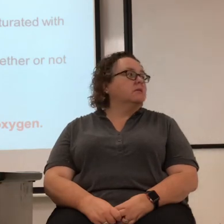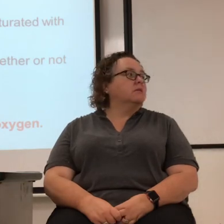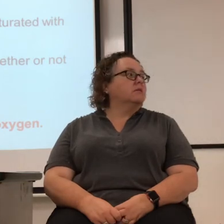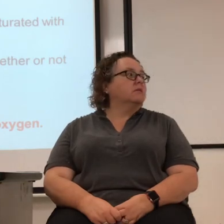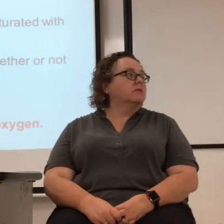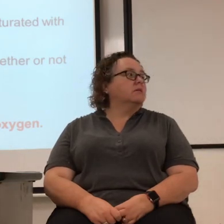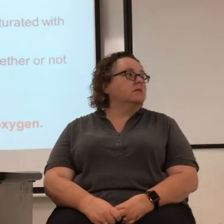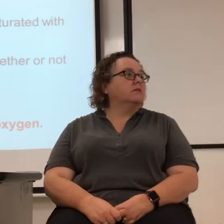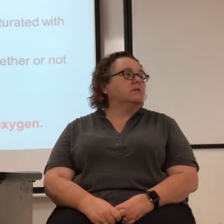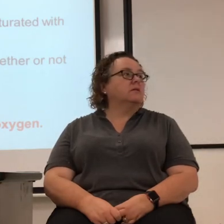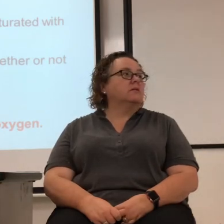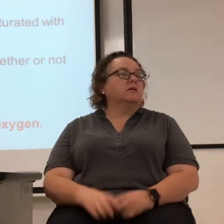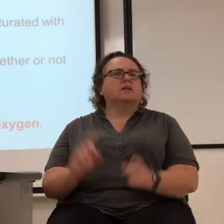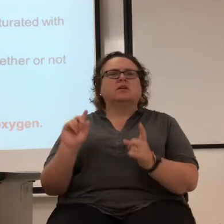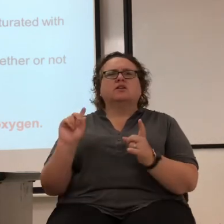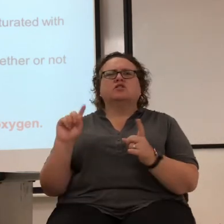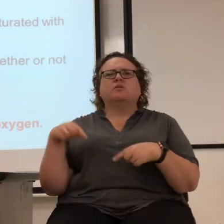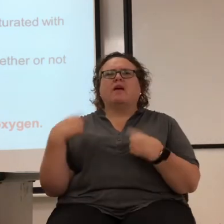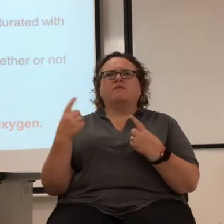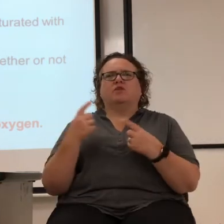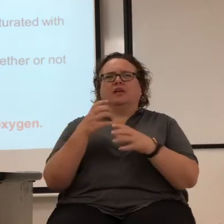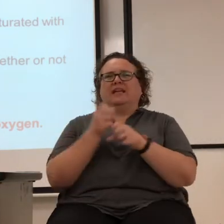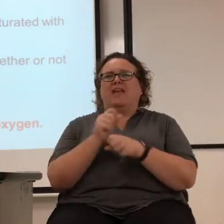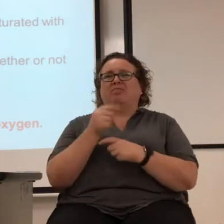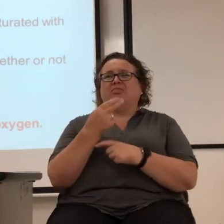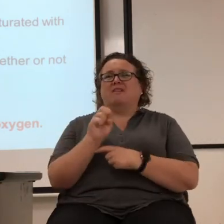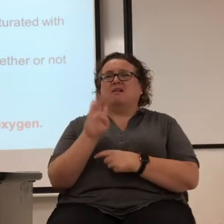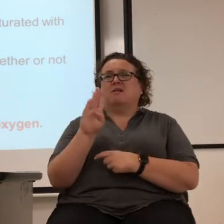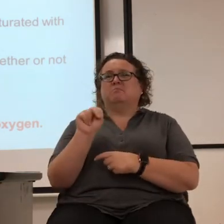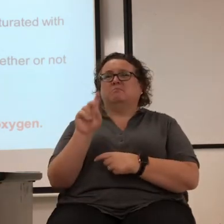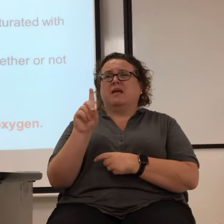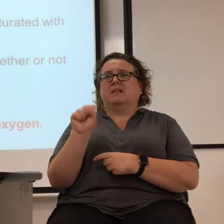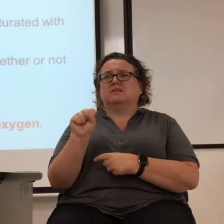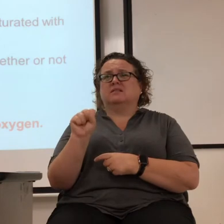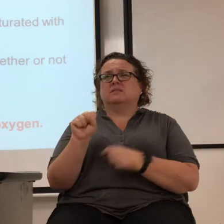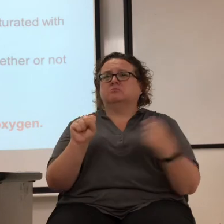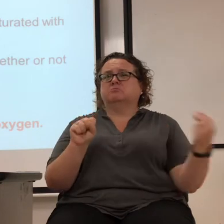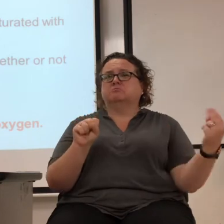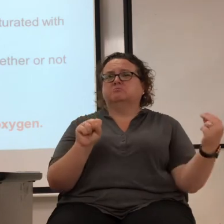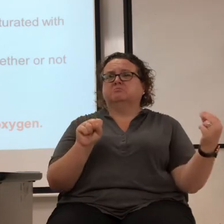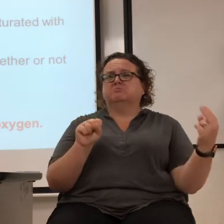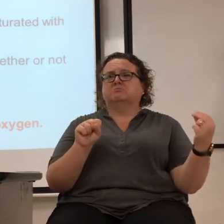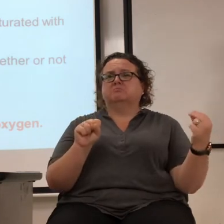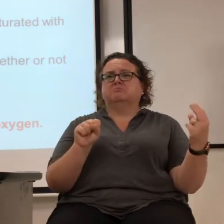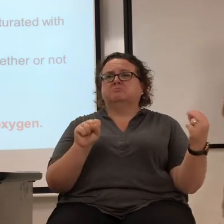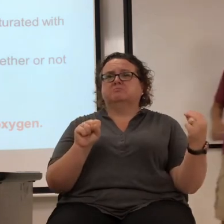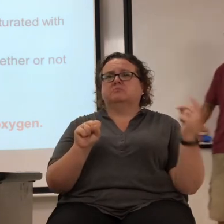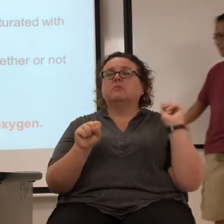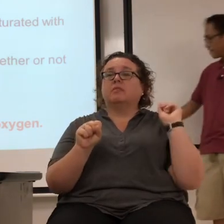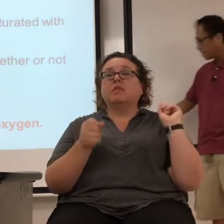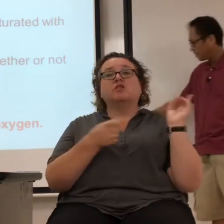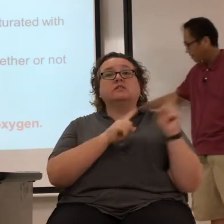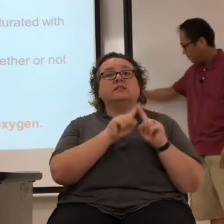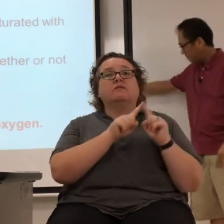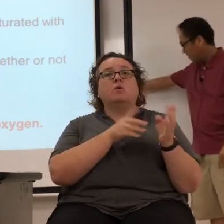Did you ever get the bends? No. Okay. There's ways you can treat it. Yeah. Okay.